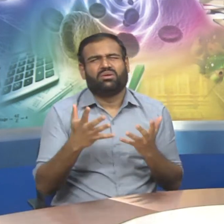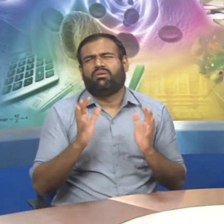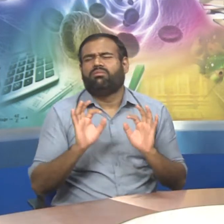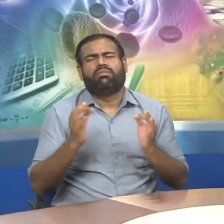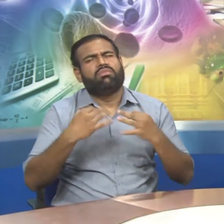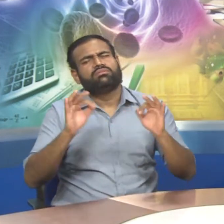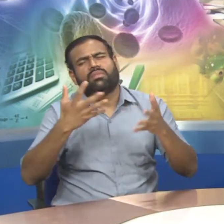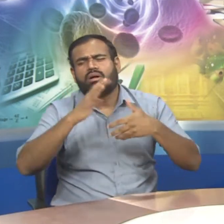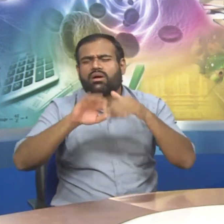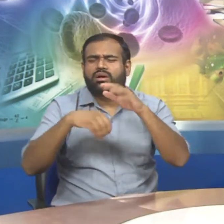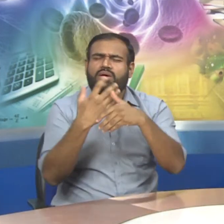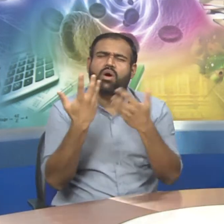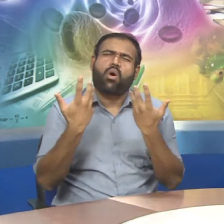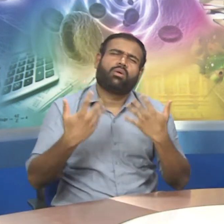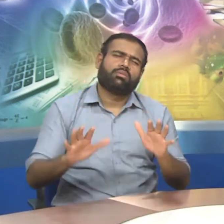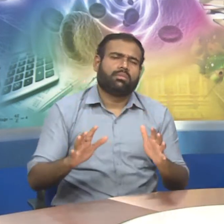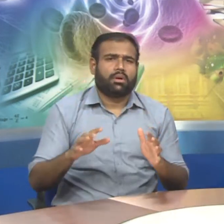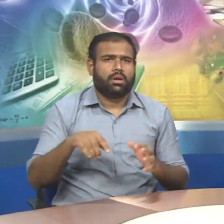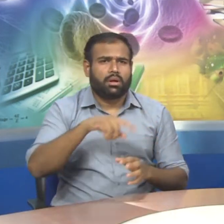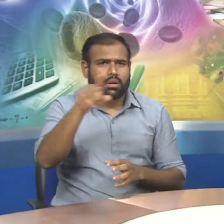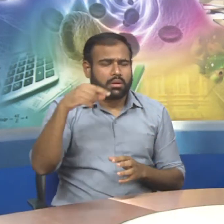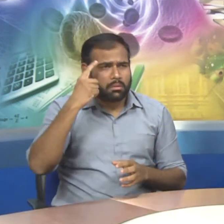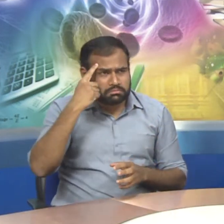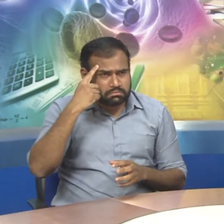It is not important or it is important?